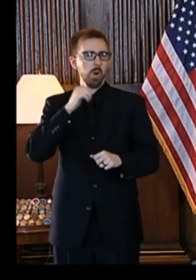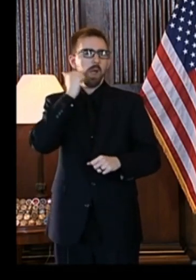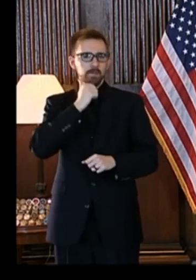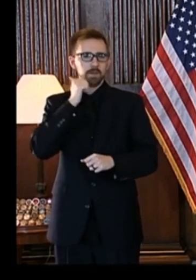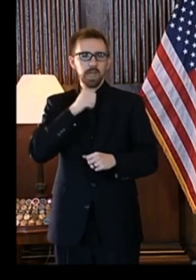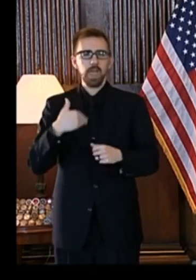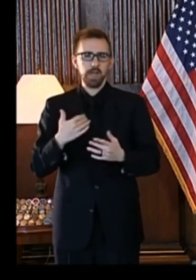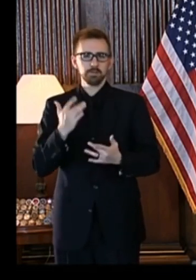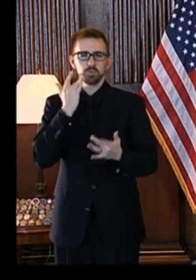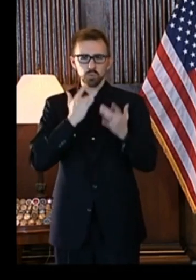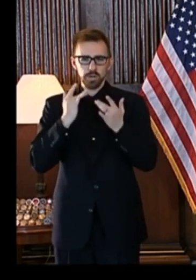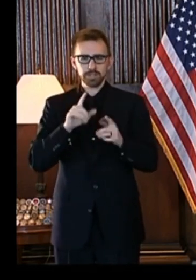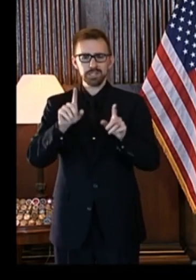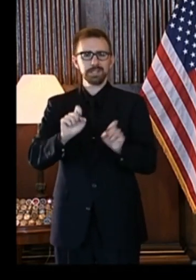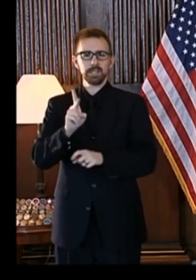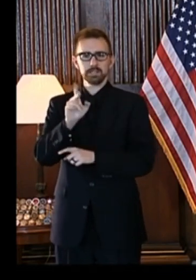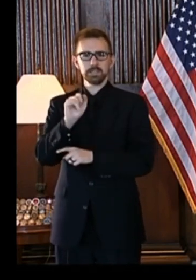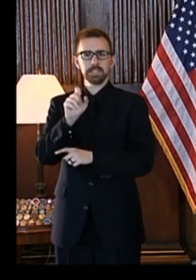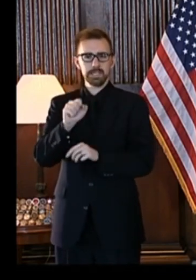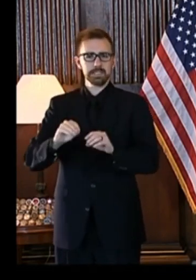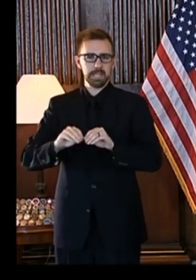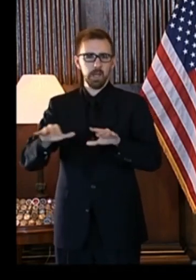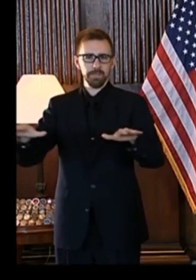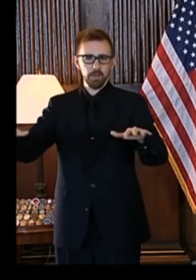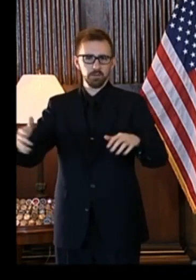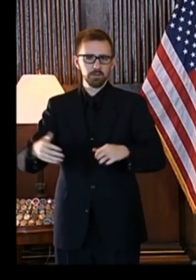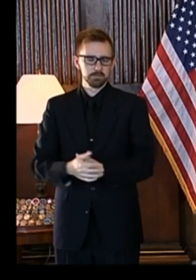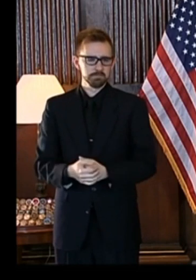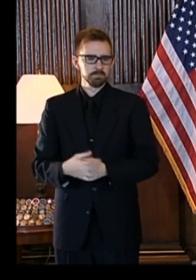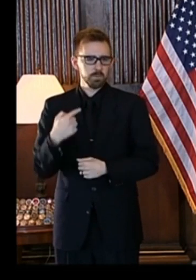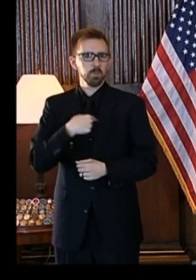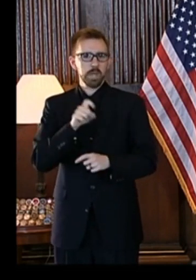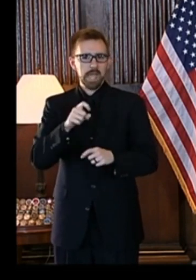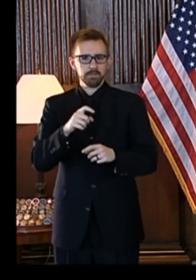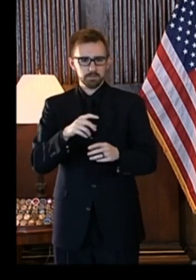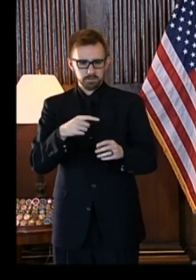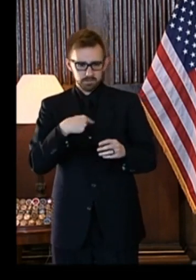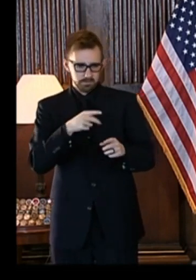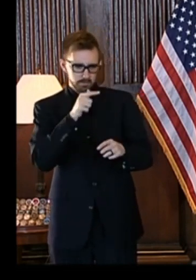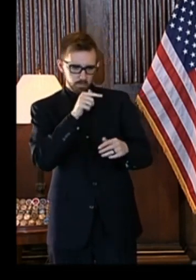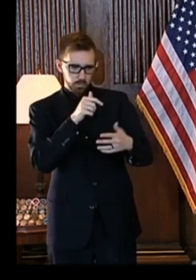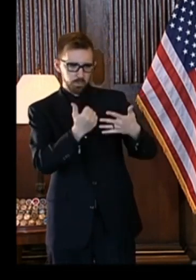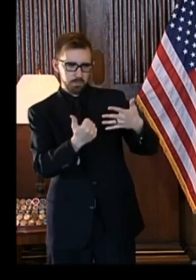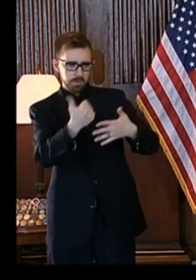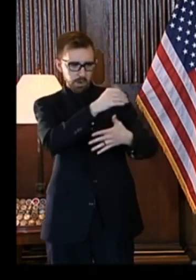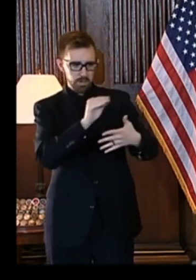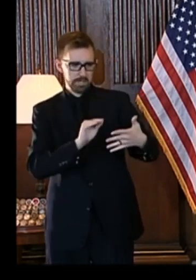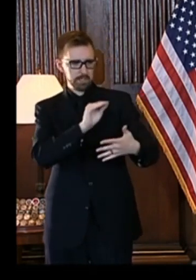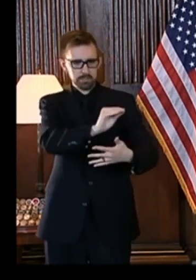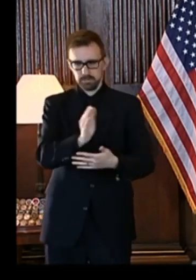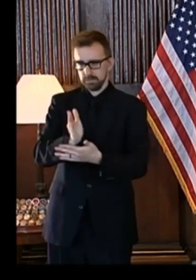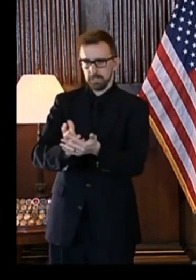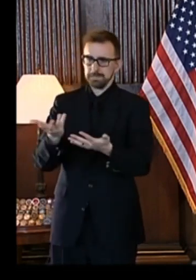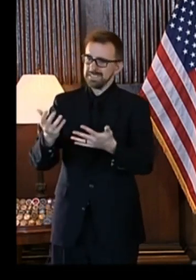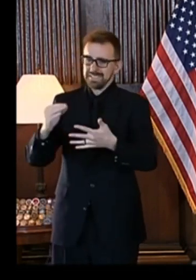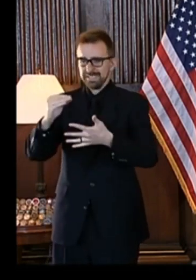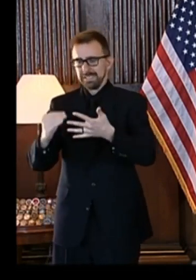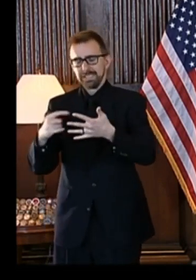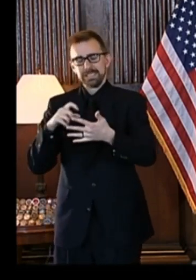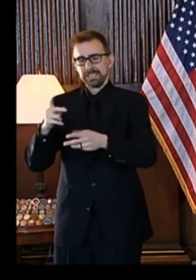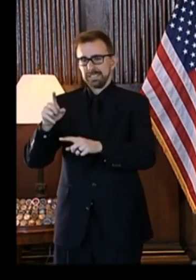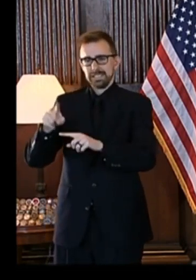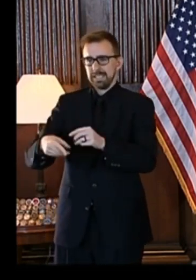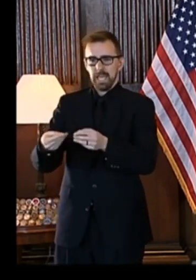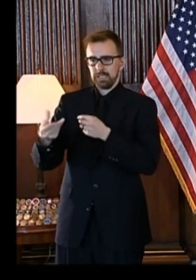there's a shortage of the test kits that are out there, and we have to allocate which ones we think are a priority for our state. As much as I